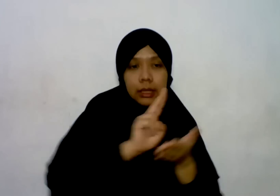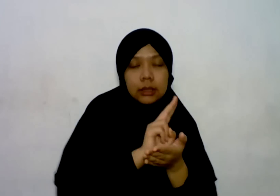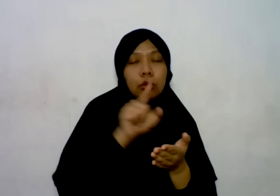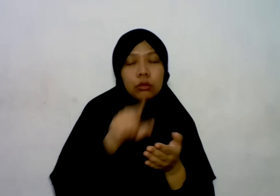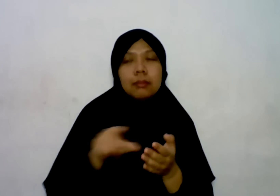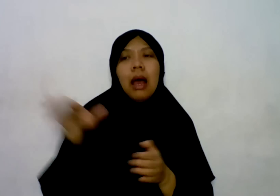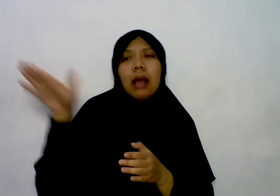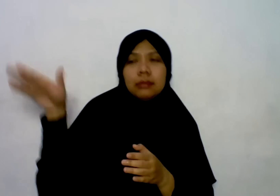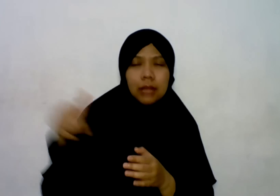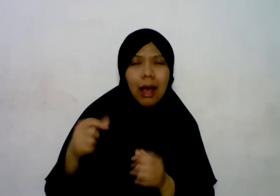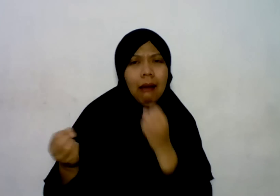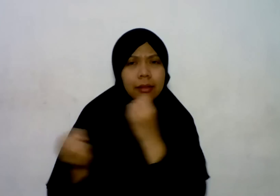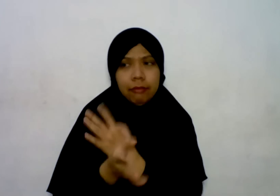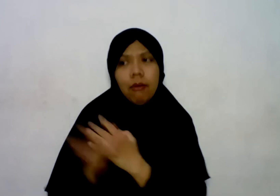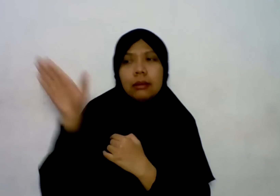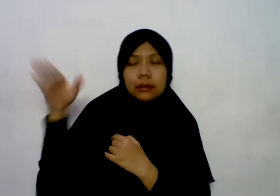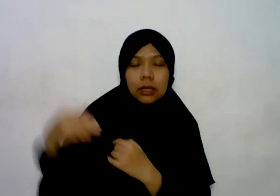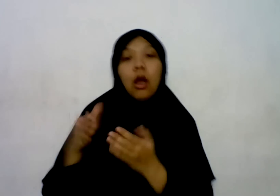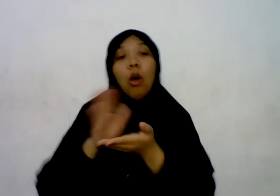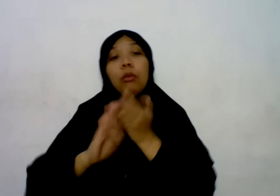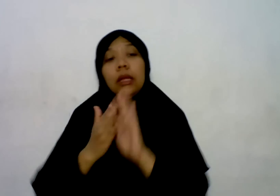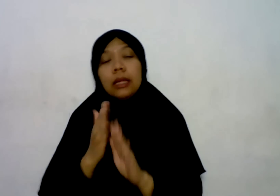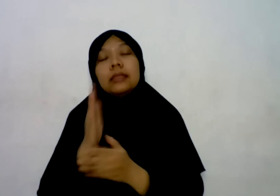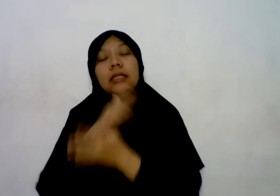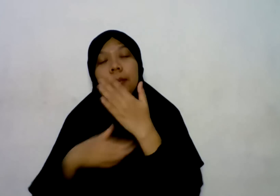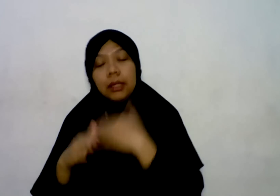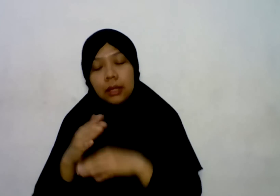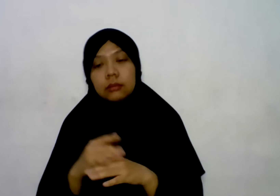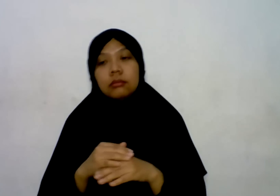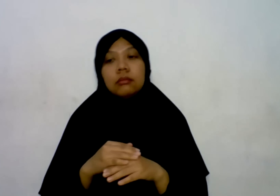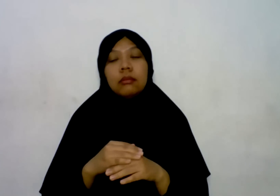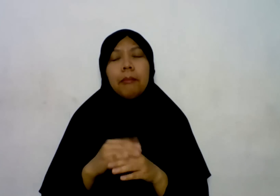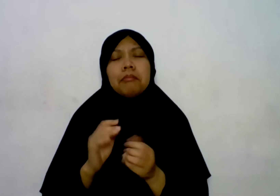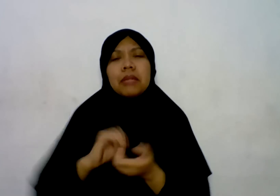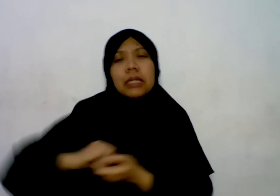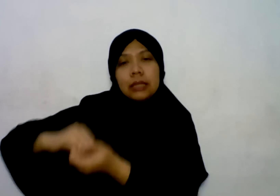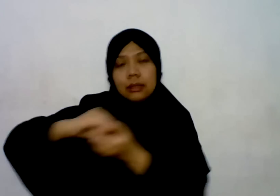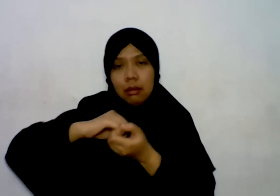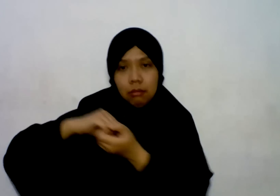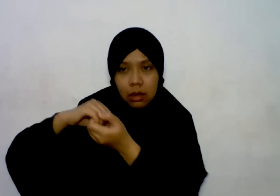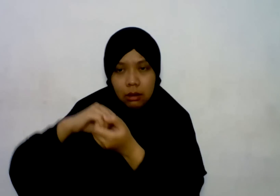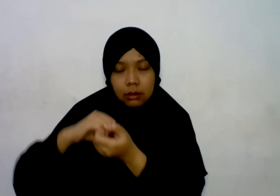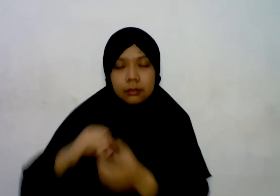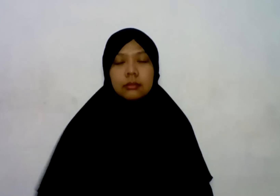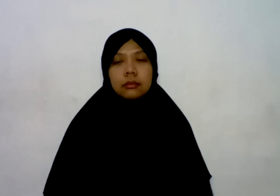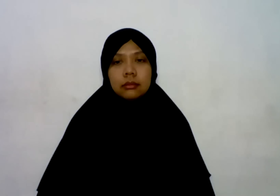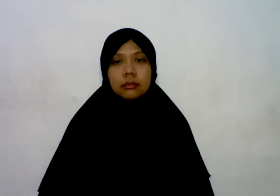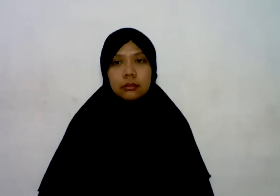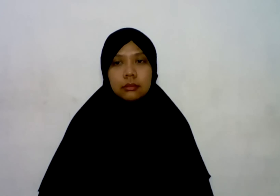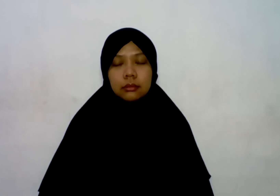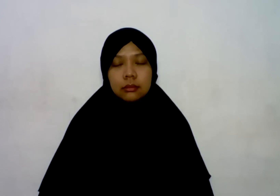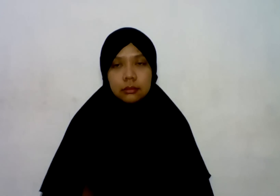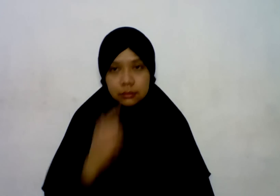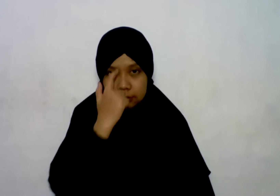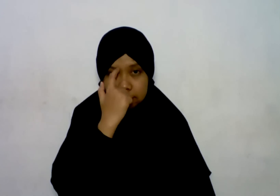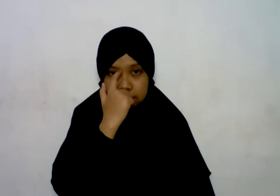of the university. Work together collaboratively. Recognize that we will have arguments and we